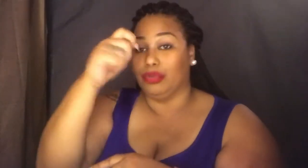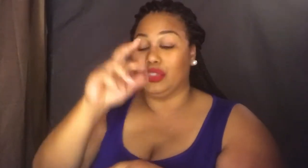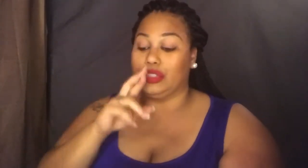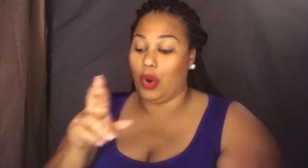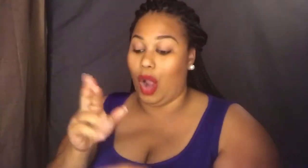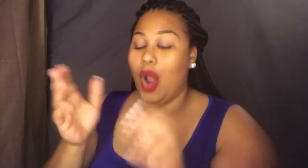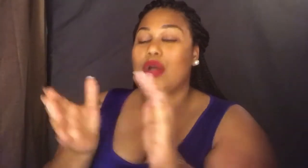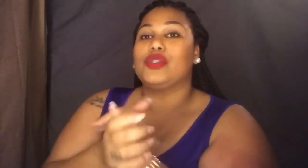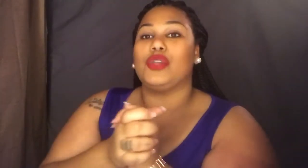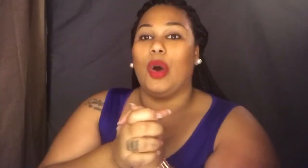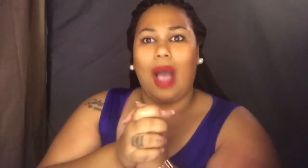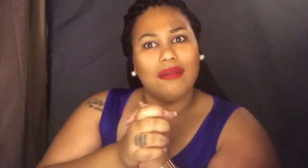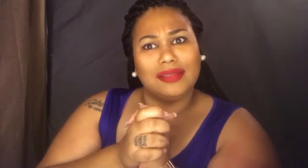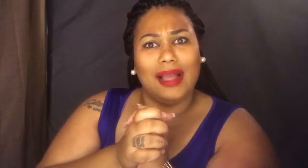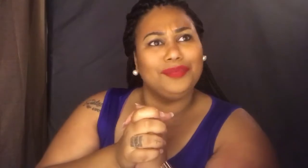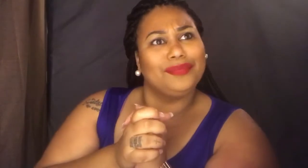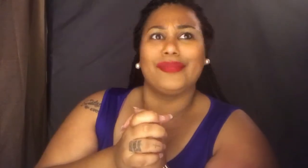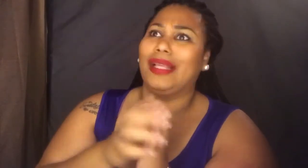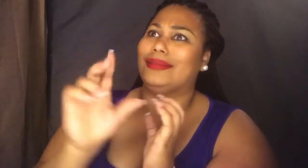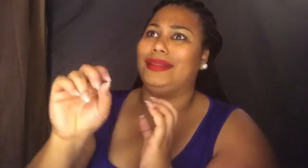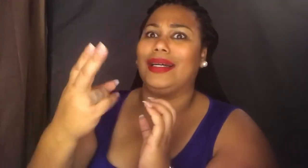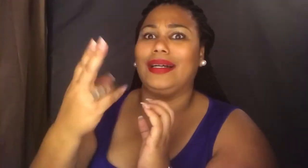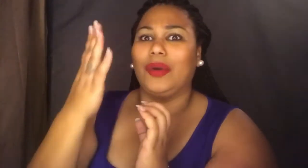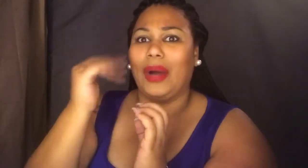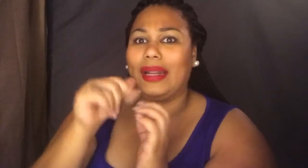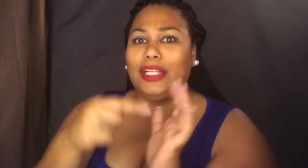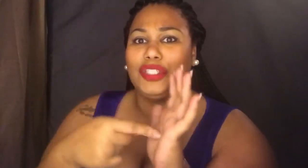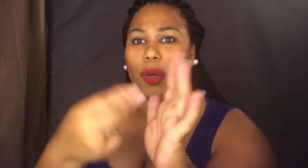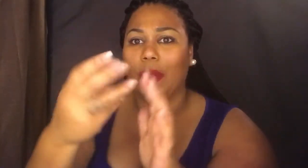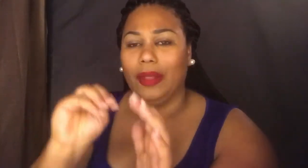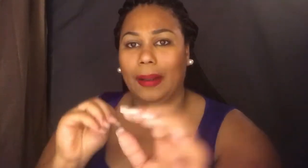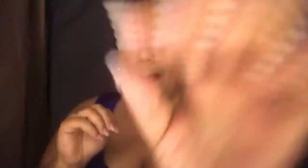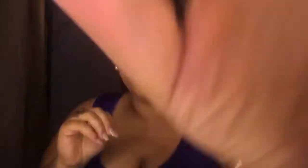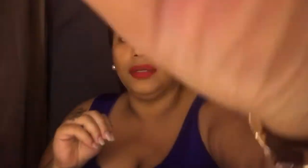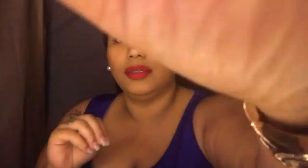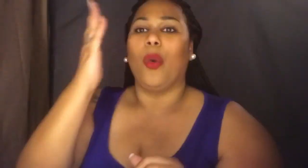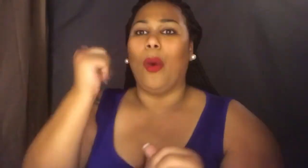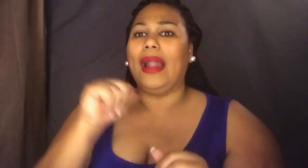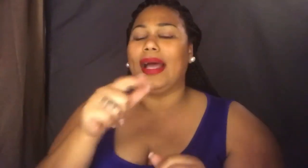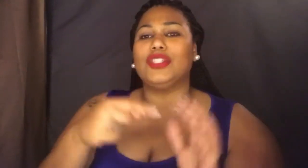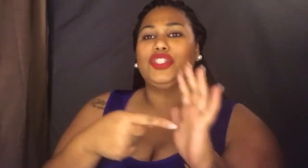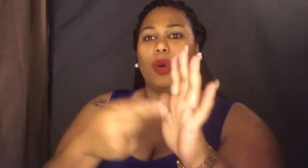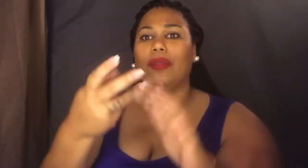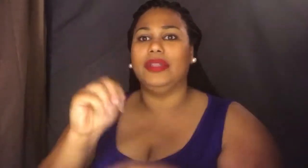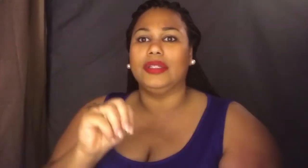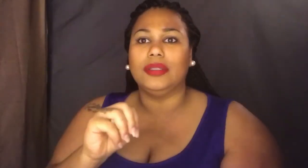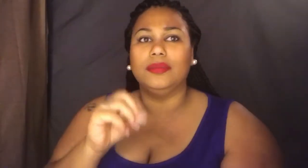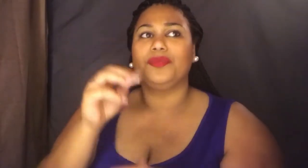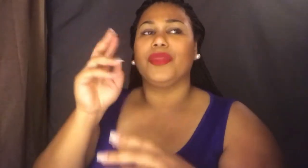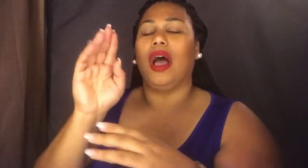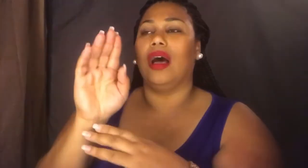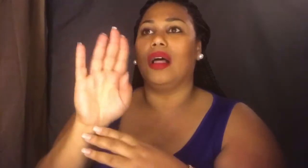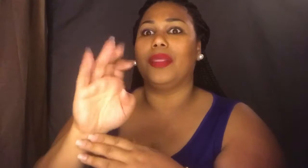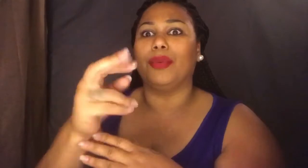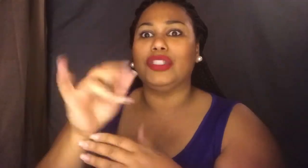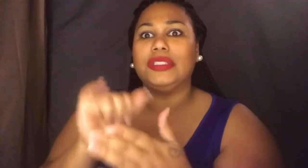brushes are. So I was like, duh, why not show them? Why not show them the brushes that